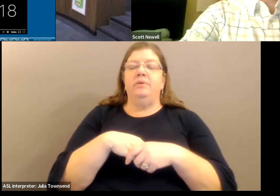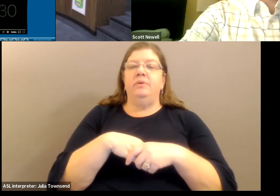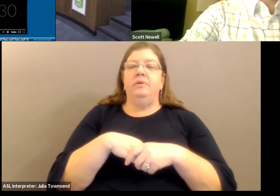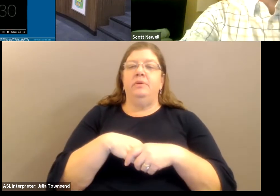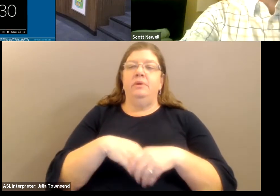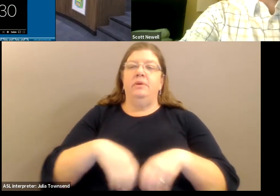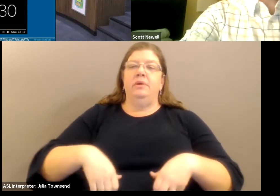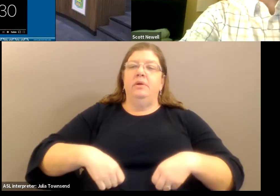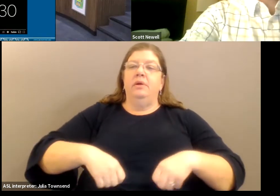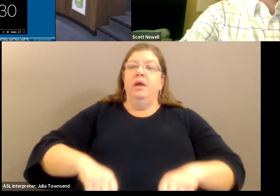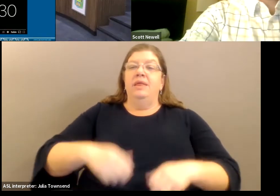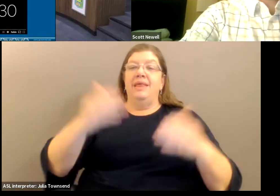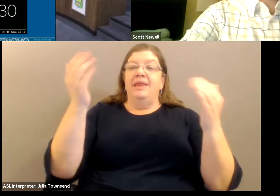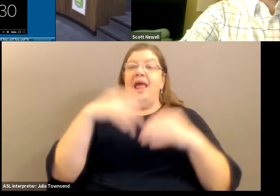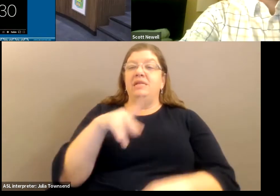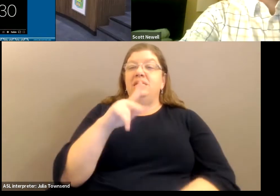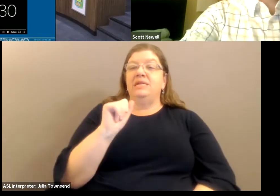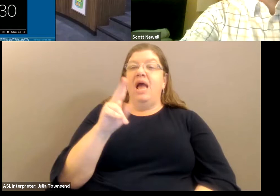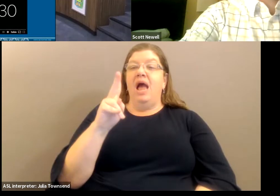Suresh.